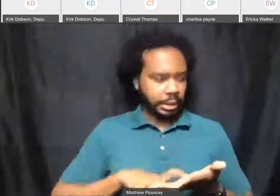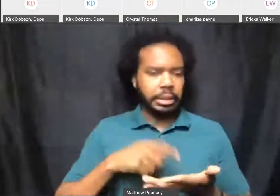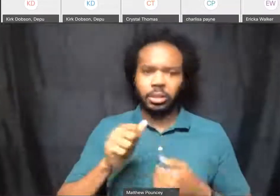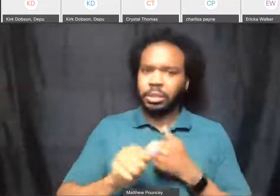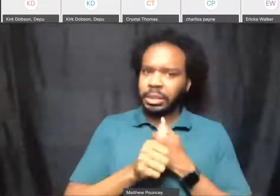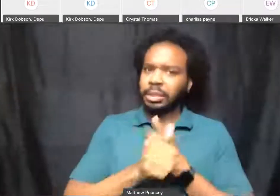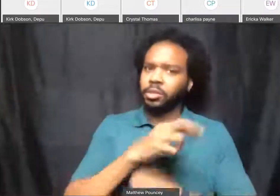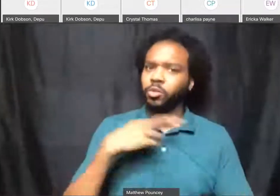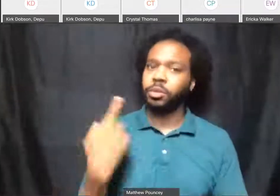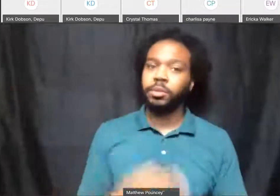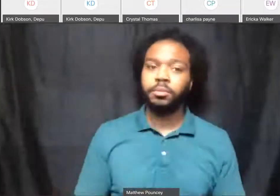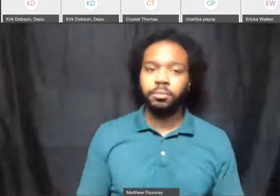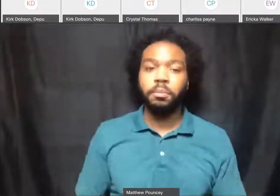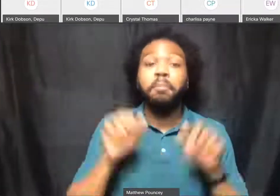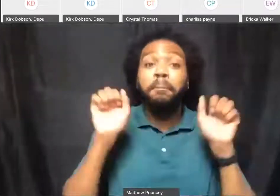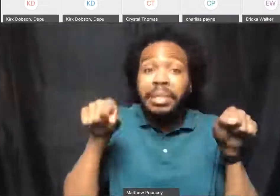potentially.